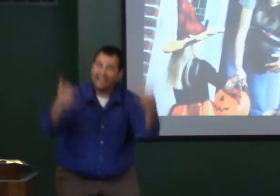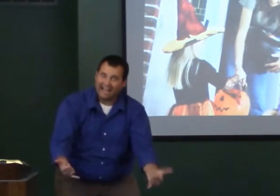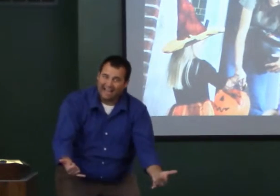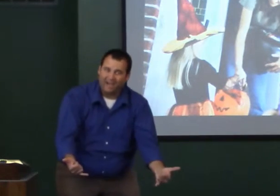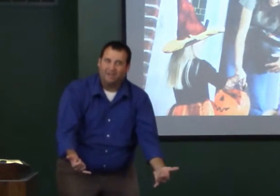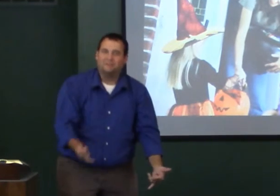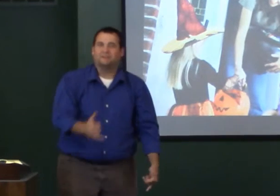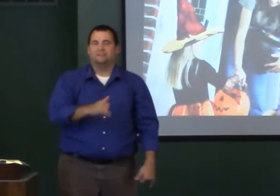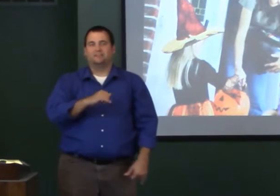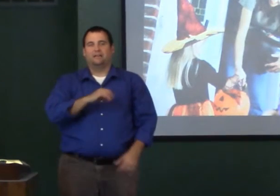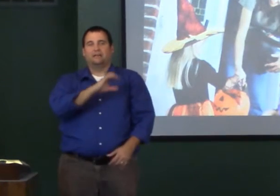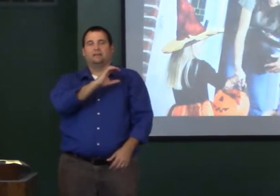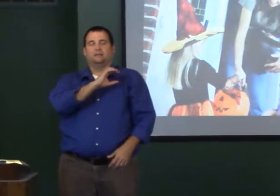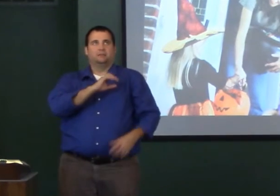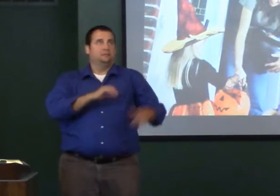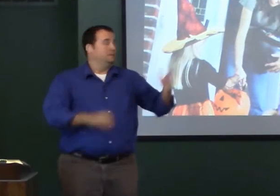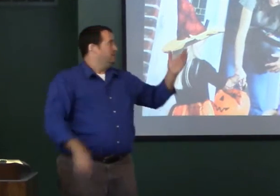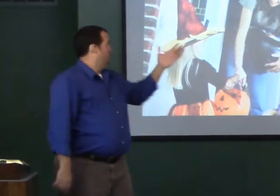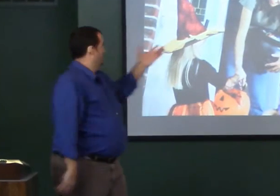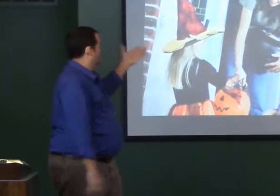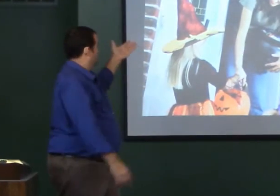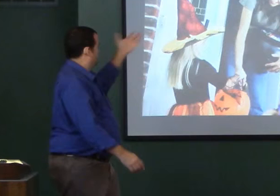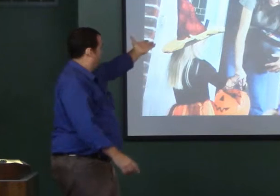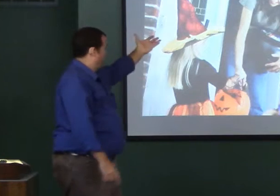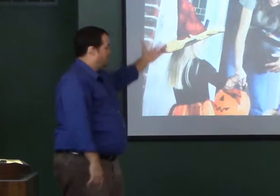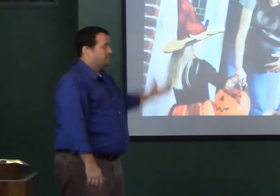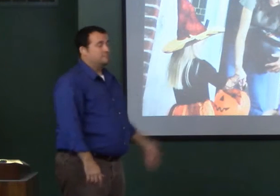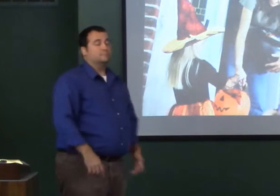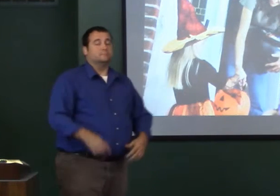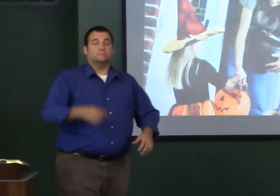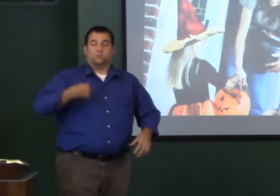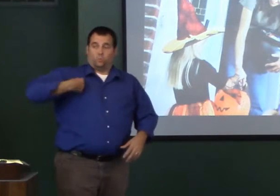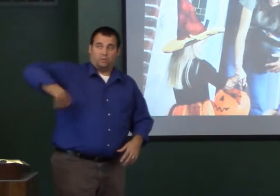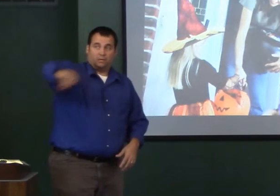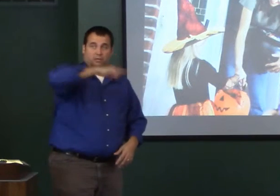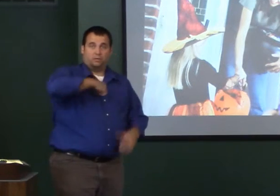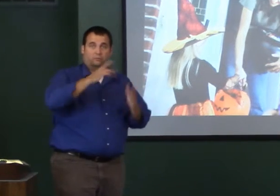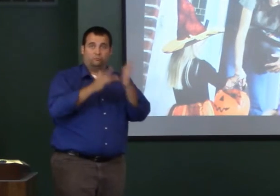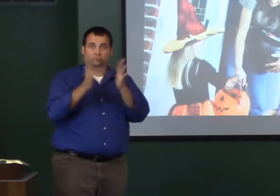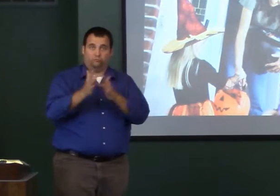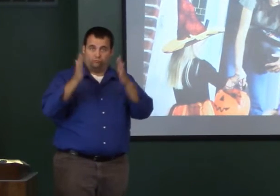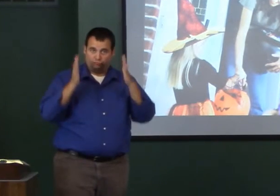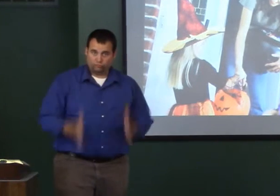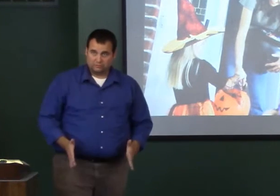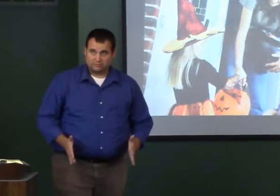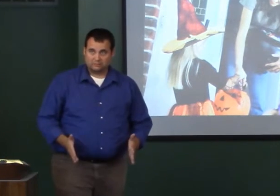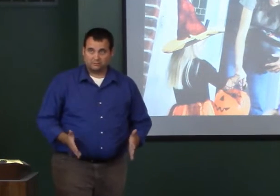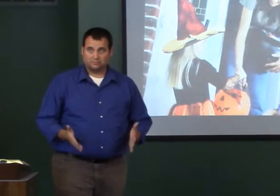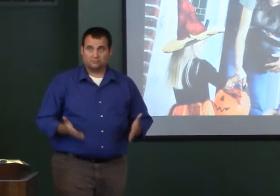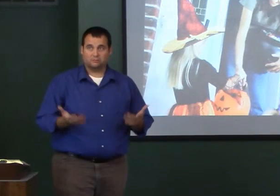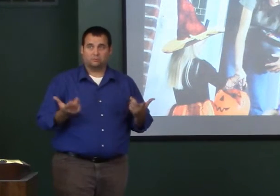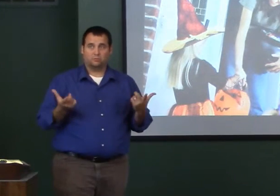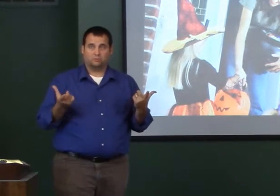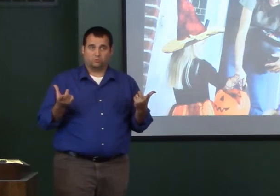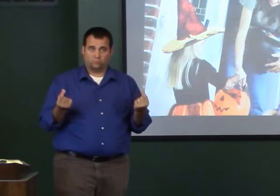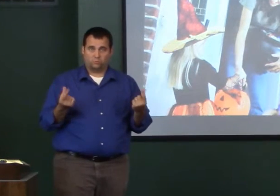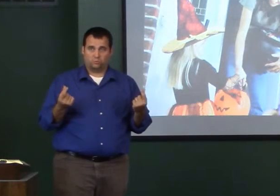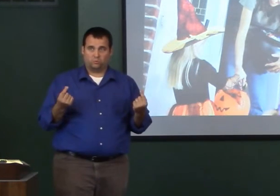Okay. So. This dude is up on the board. Yeah, I was talking to him and. No, that's cool. I